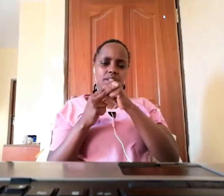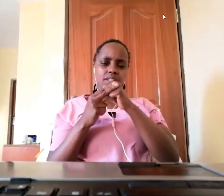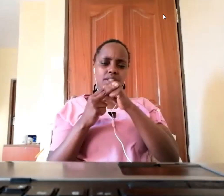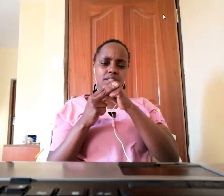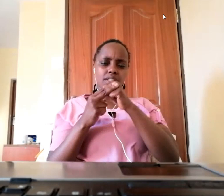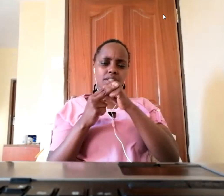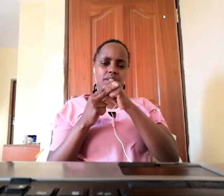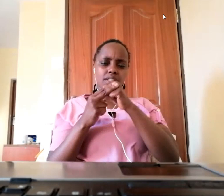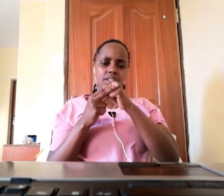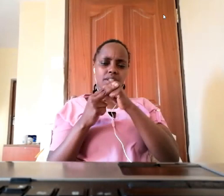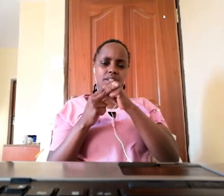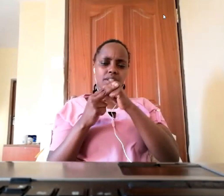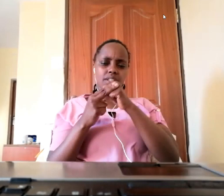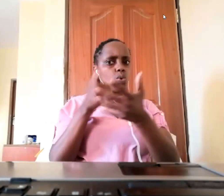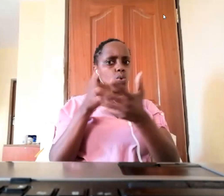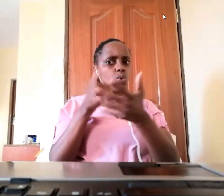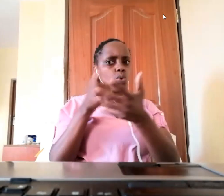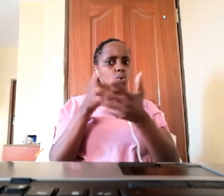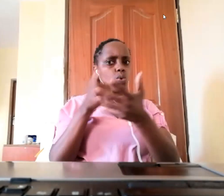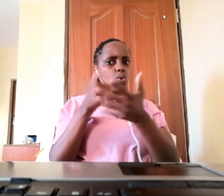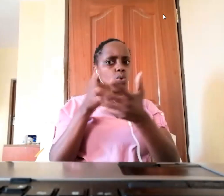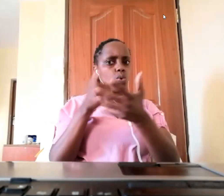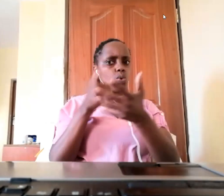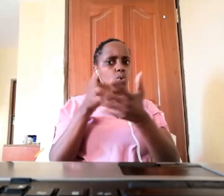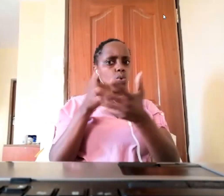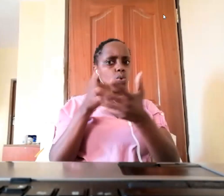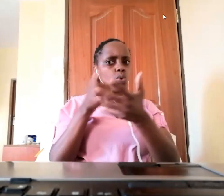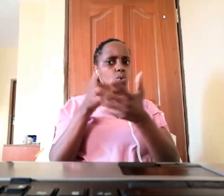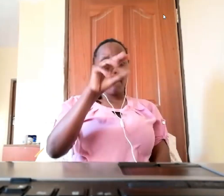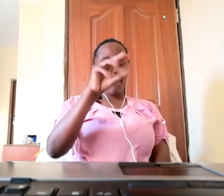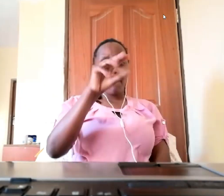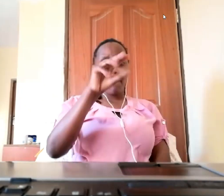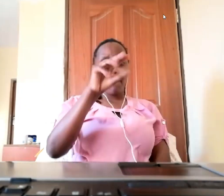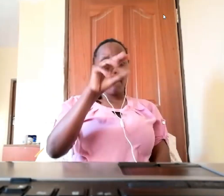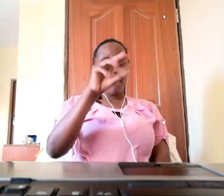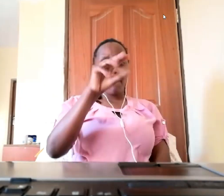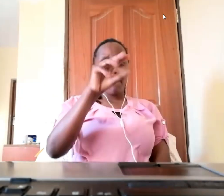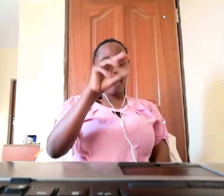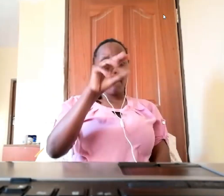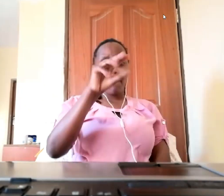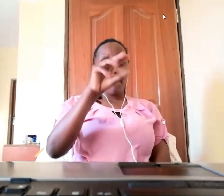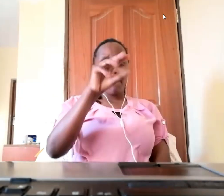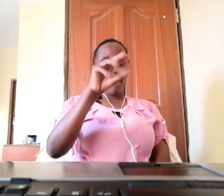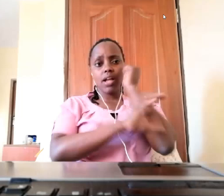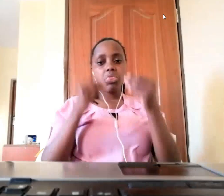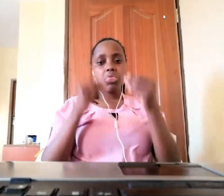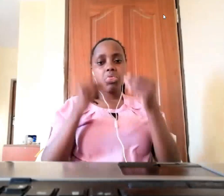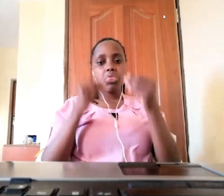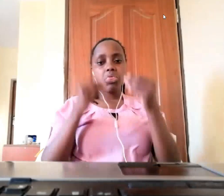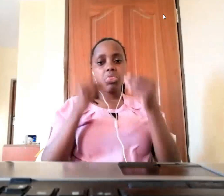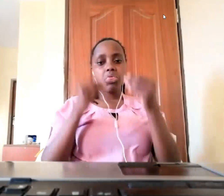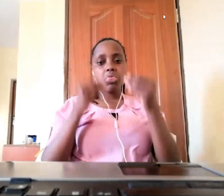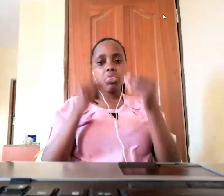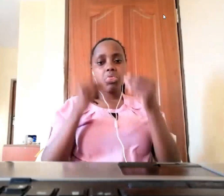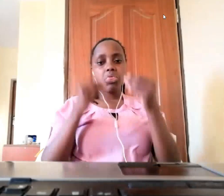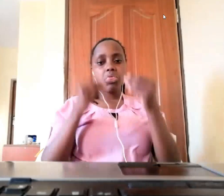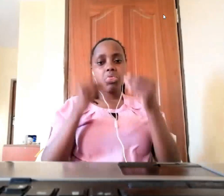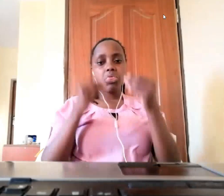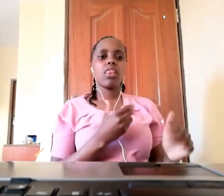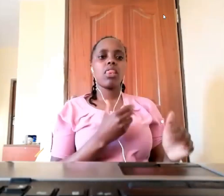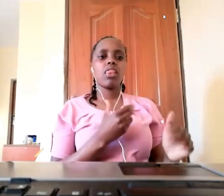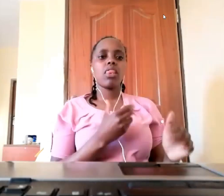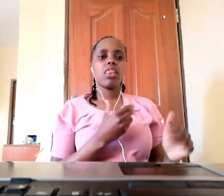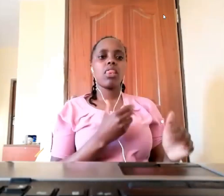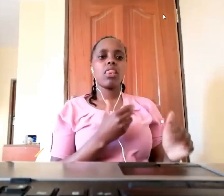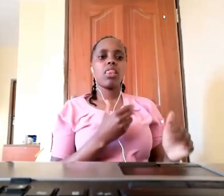and in 2018, we have also engaged the government of the Gambia and other countries which have never submitted any report to the African Committee